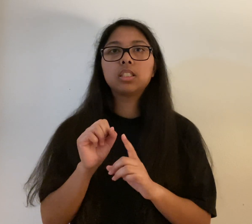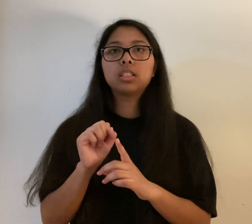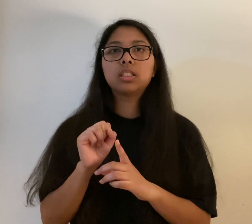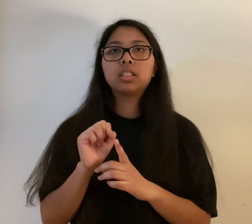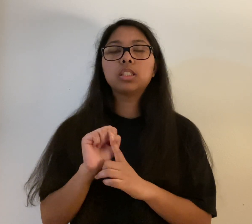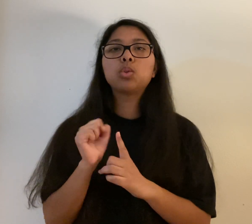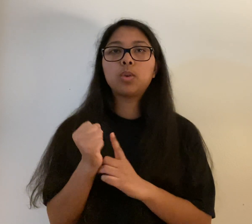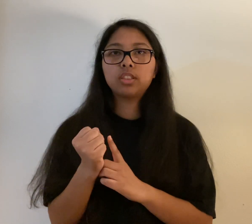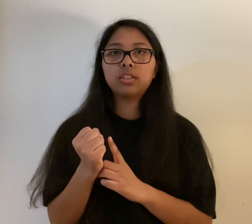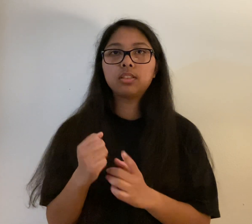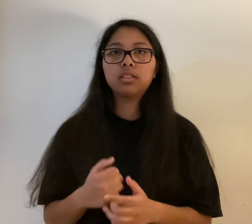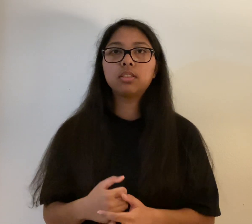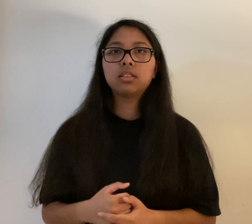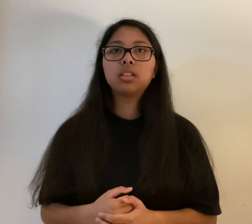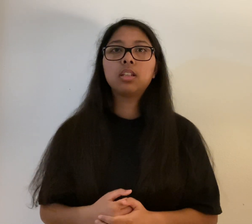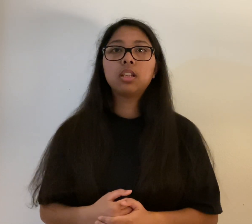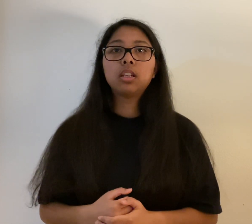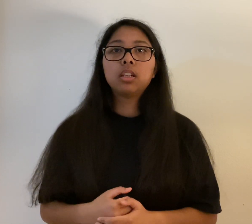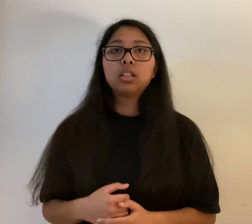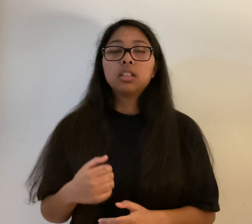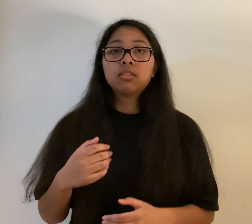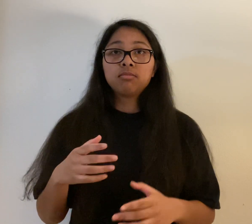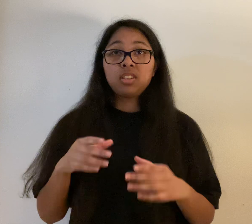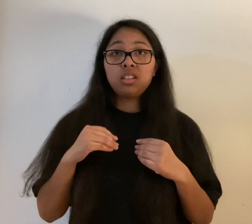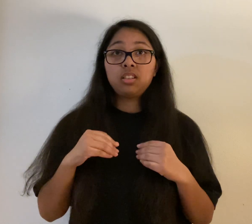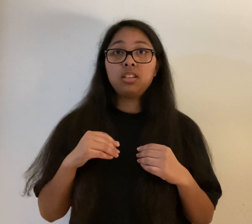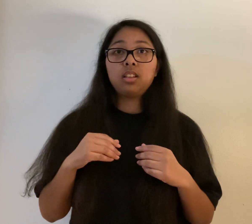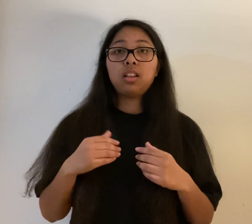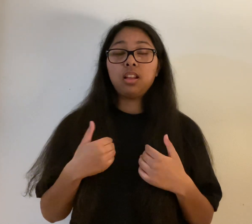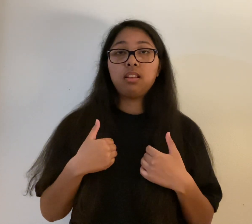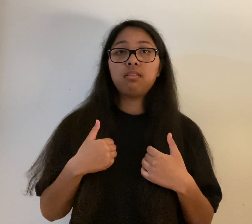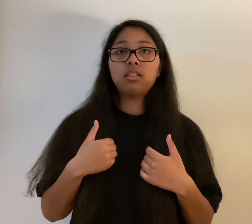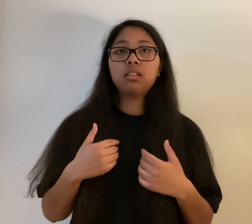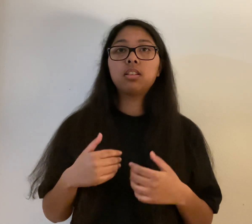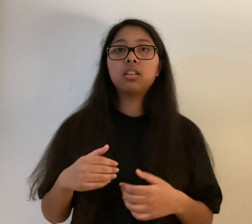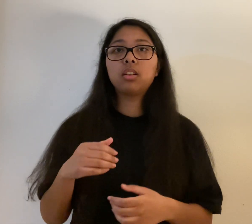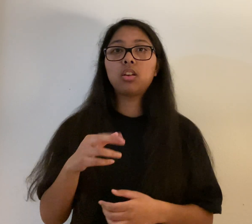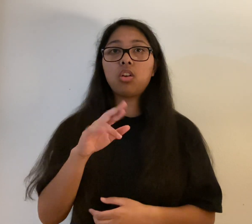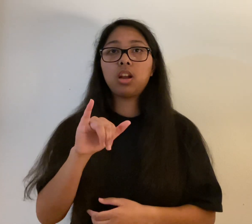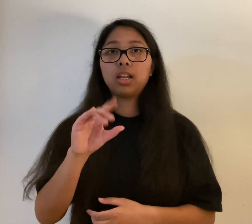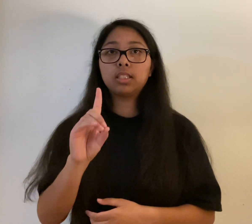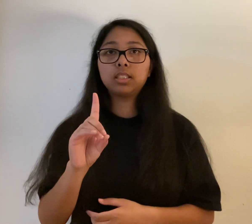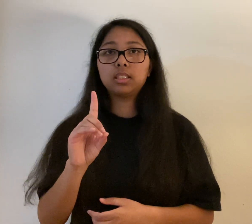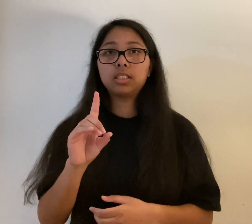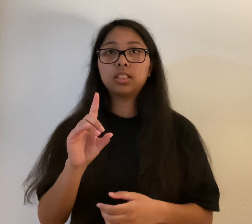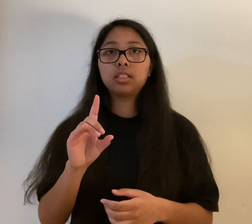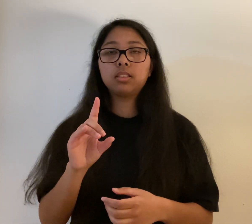Possession of an RID oral interpreting certification usually means an oral interpreter is well qualified.